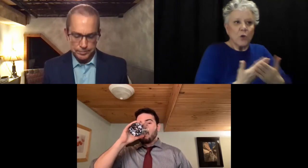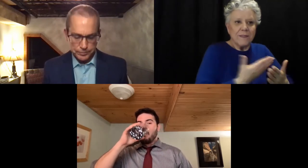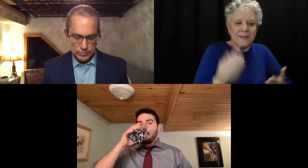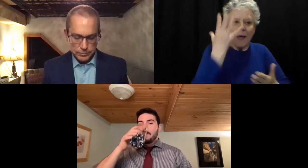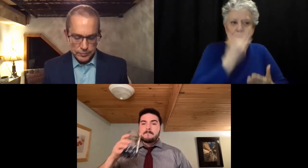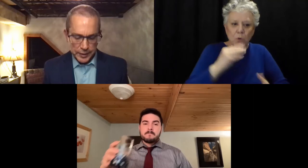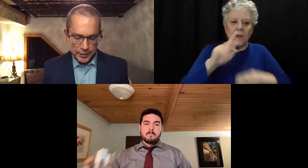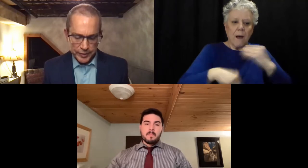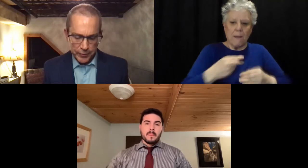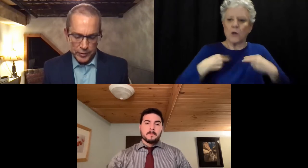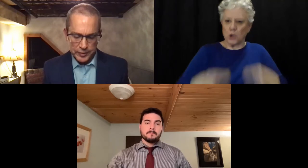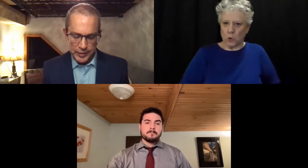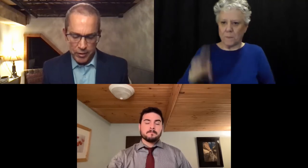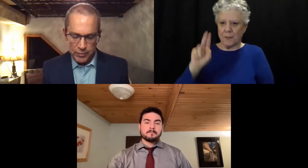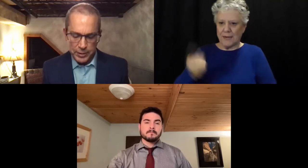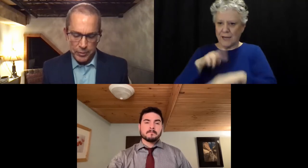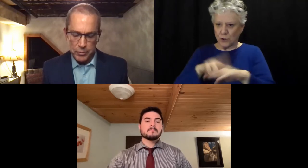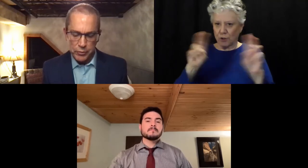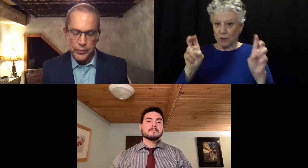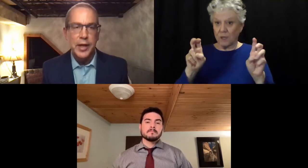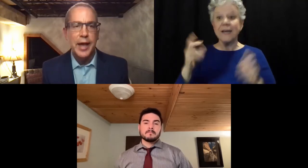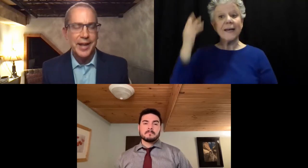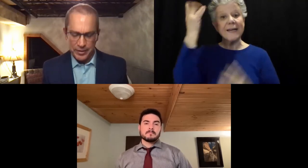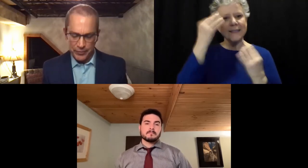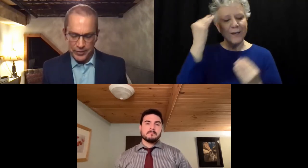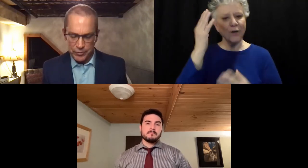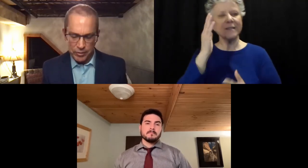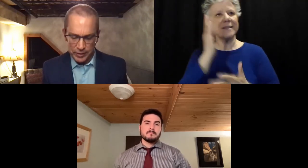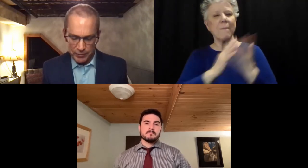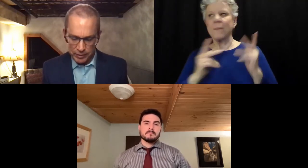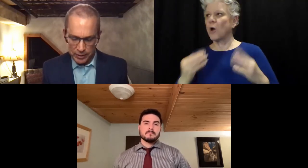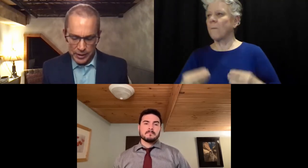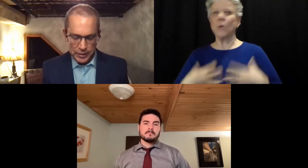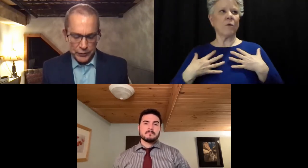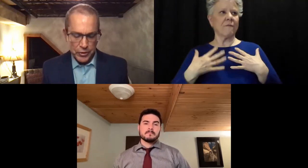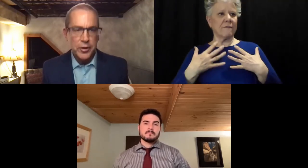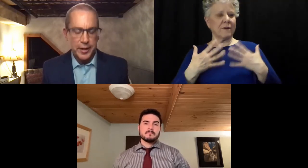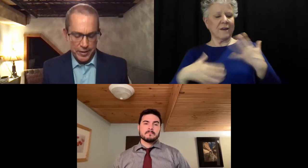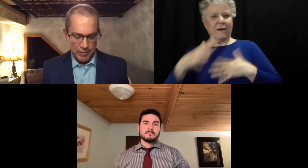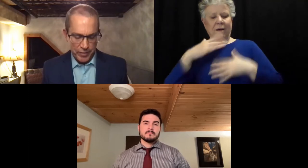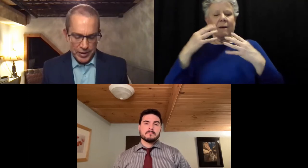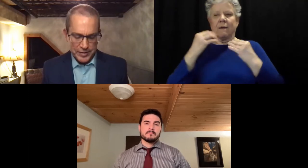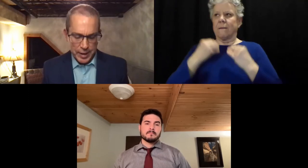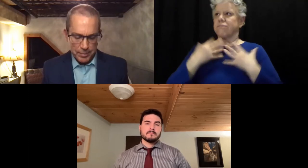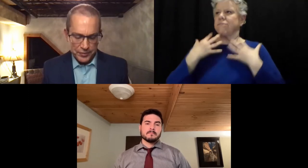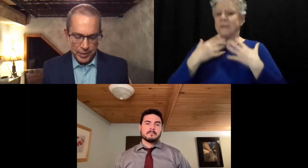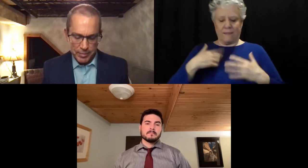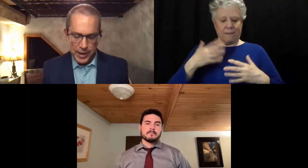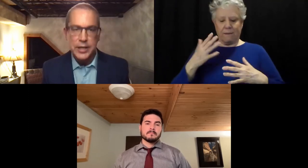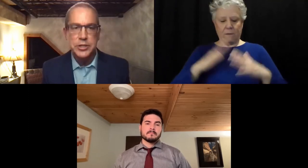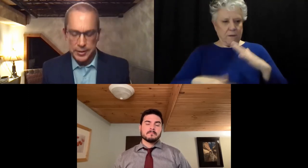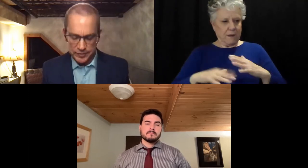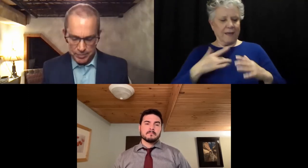nature. Consider, for instance, how often people are moved at a kind of visceral level, stirred in their very depths